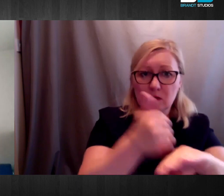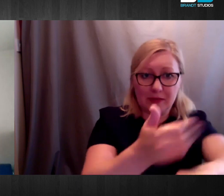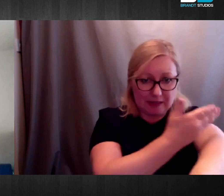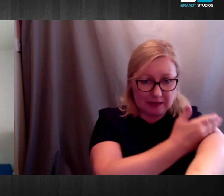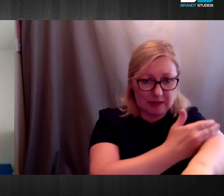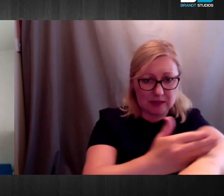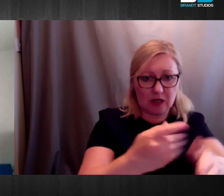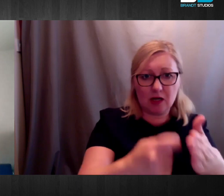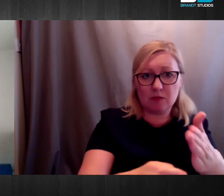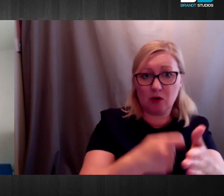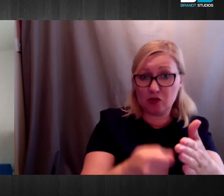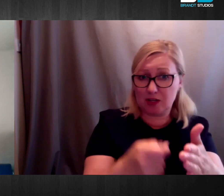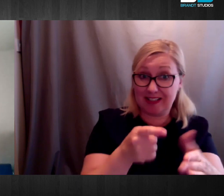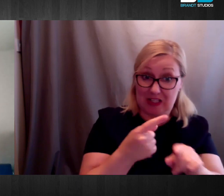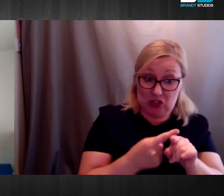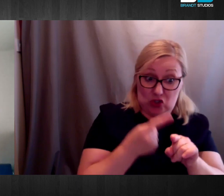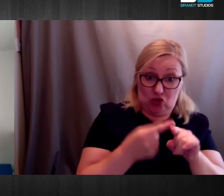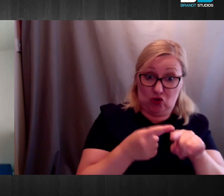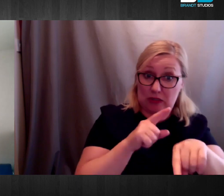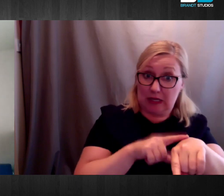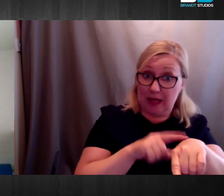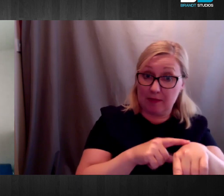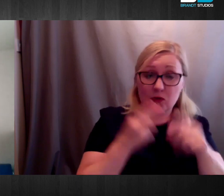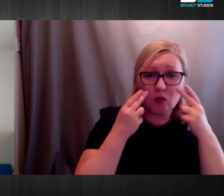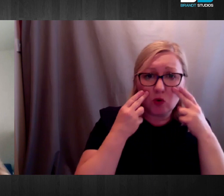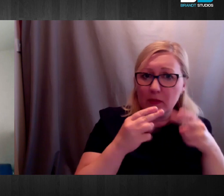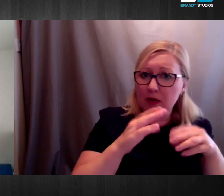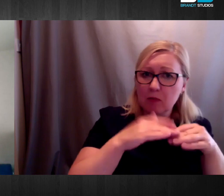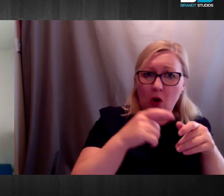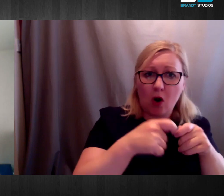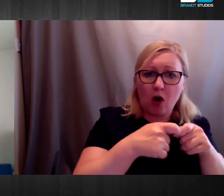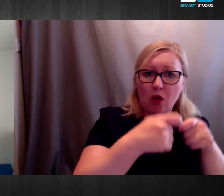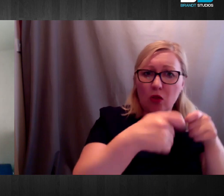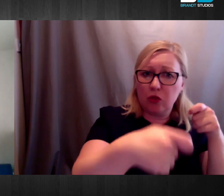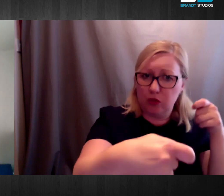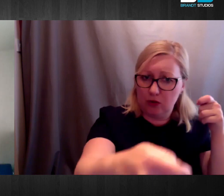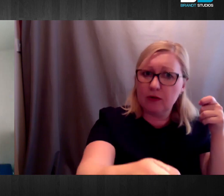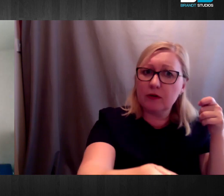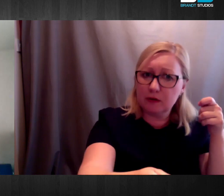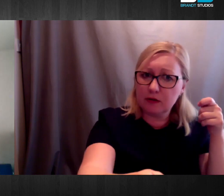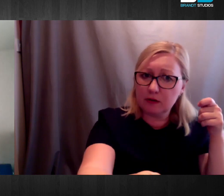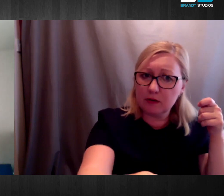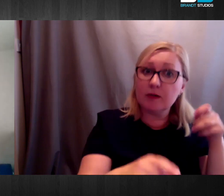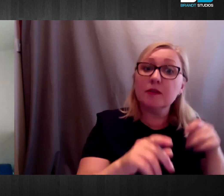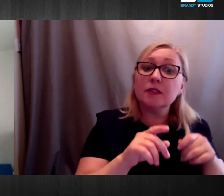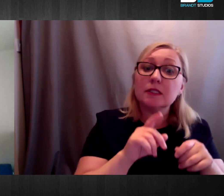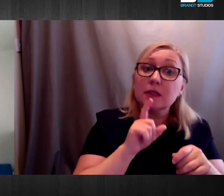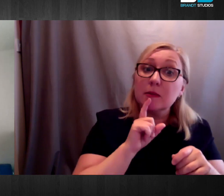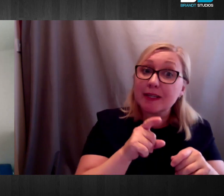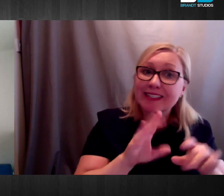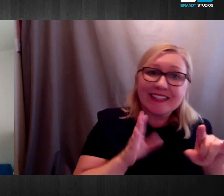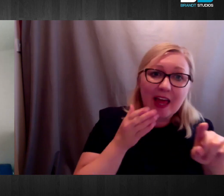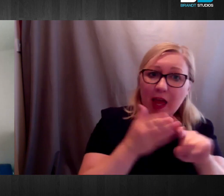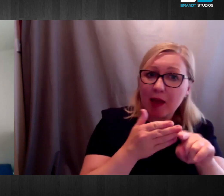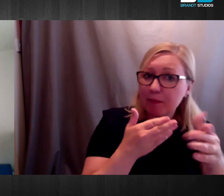process. And I have to say that the focus was very much on getting something out and getting,